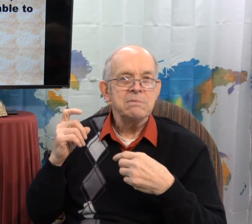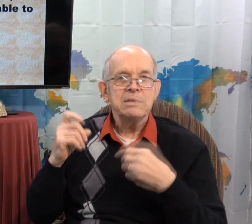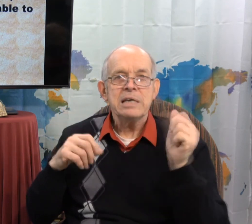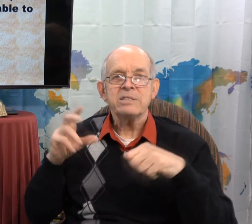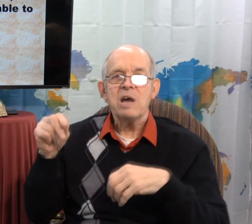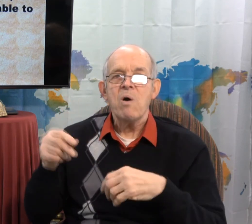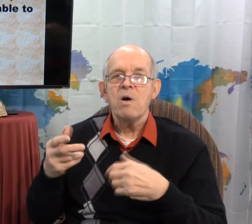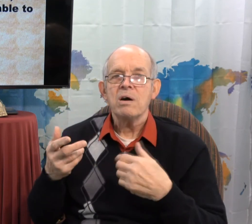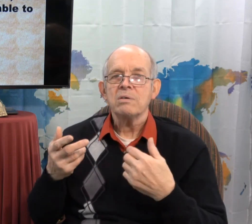Yes and no.